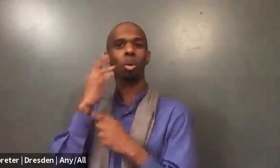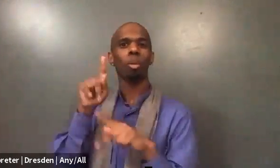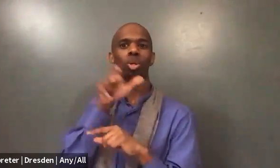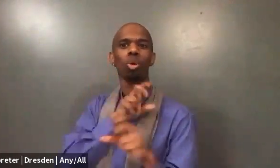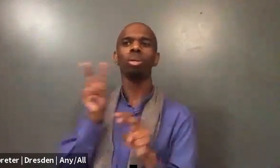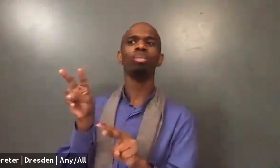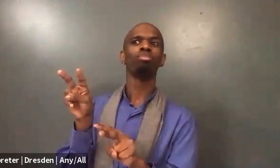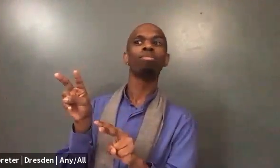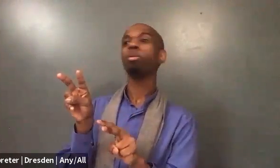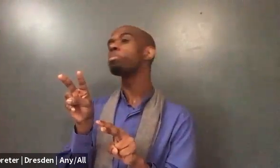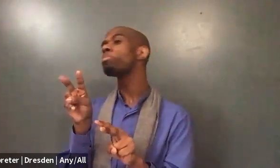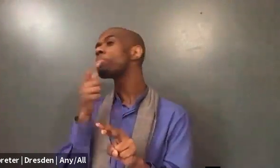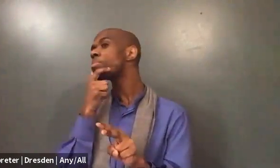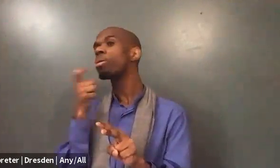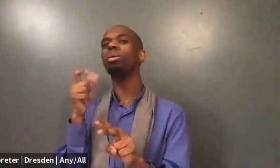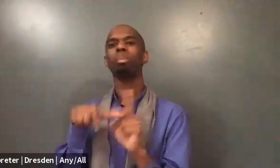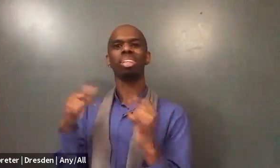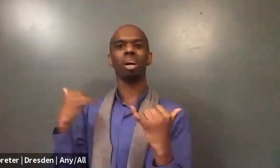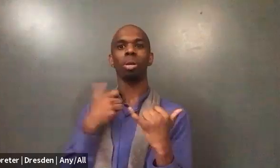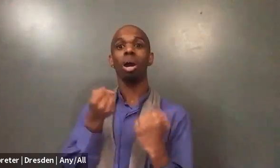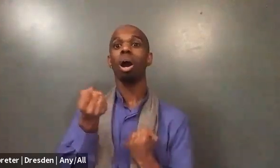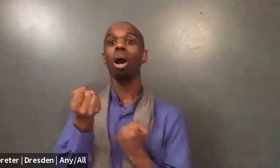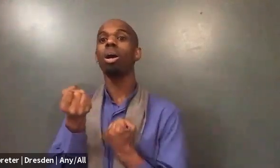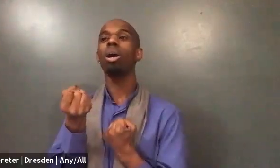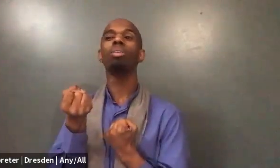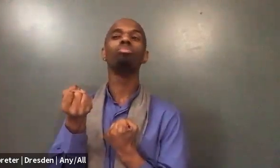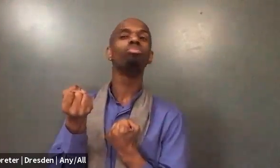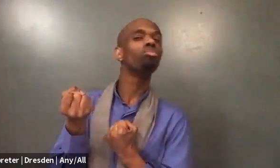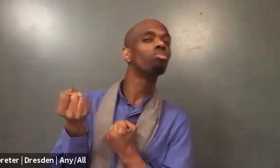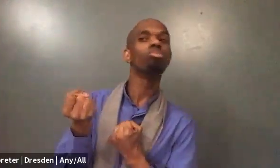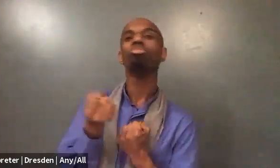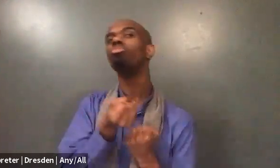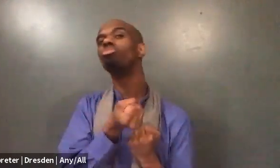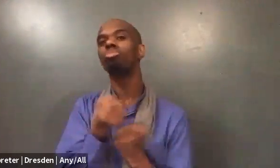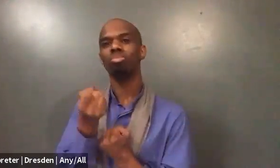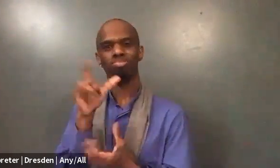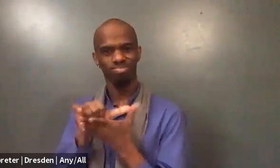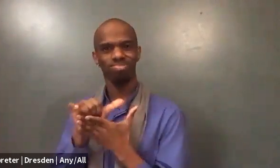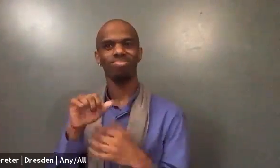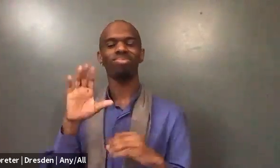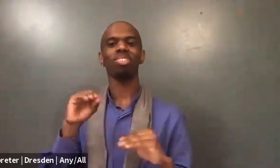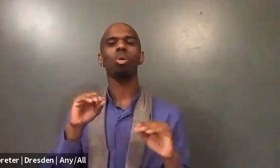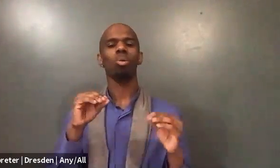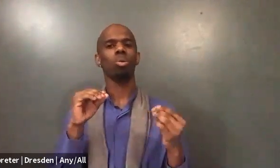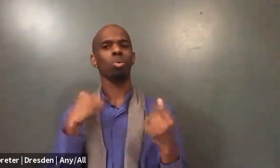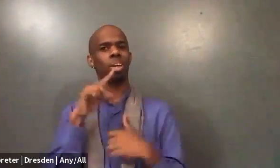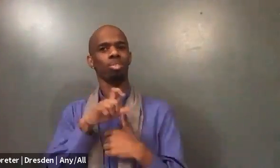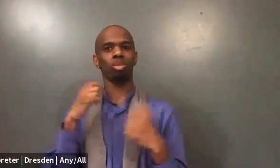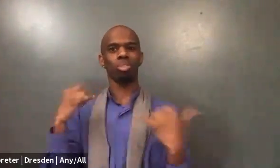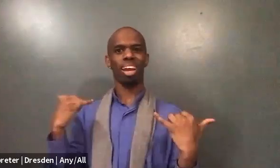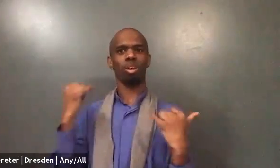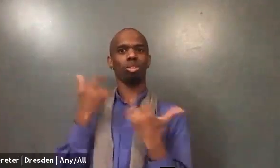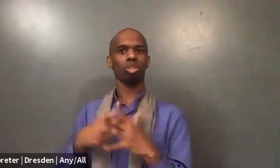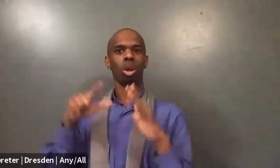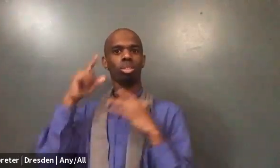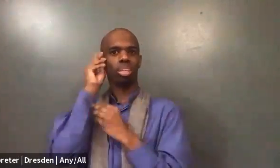word. But, you know, how are we going to deal with the, you know, trauma dealers, like Carmen had said? So miigwech everyone, and